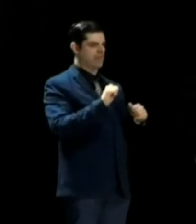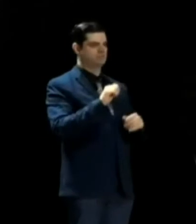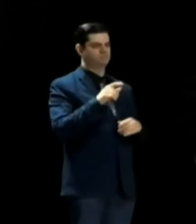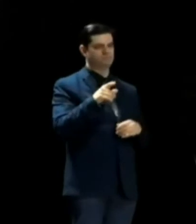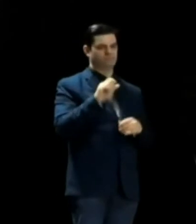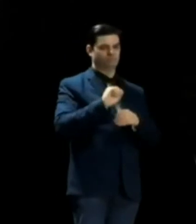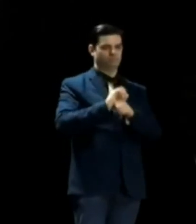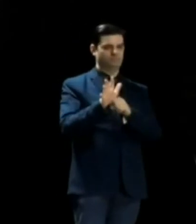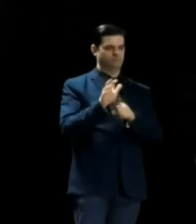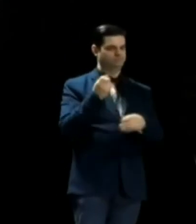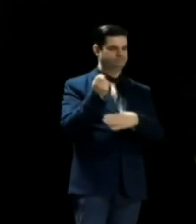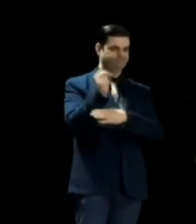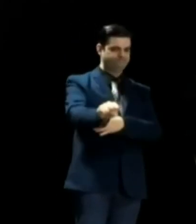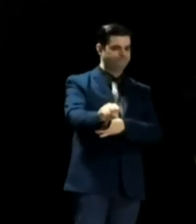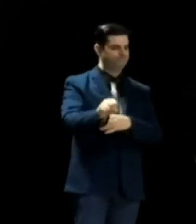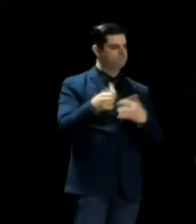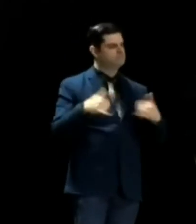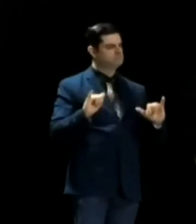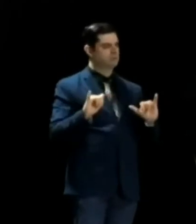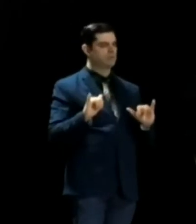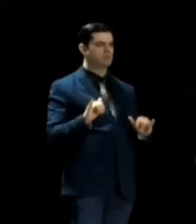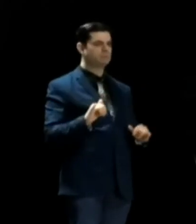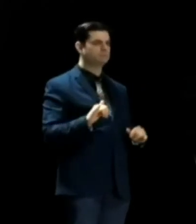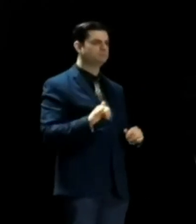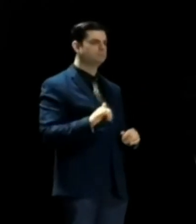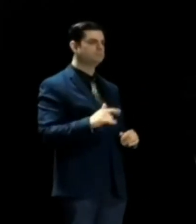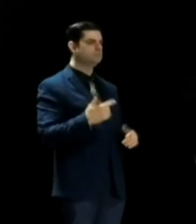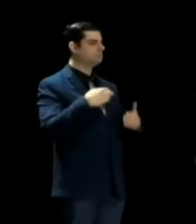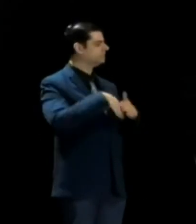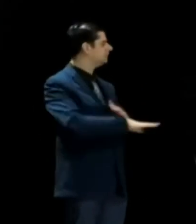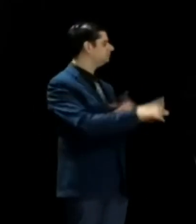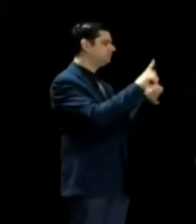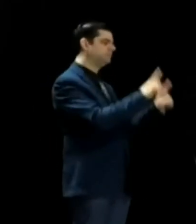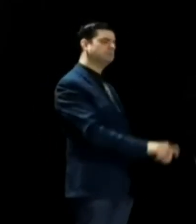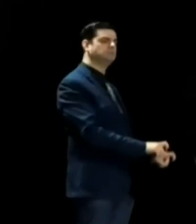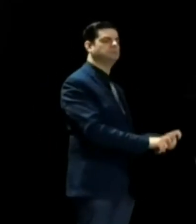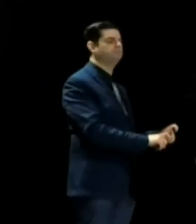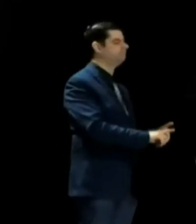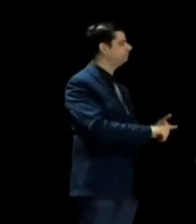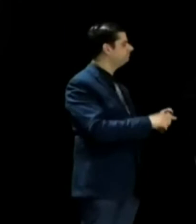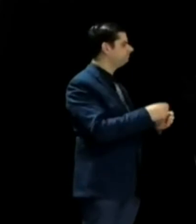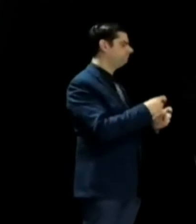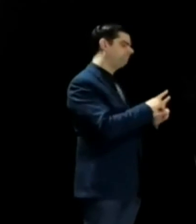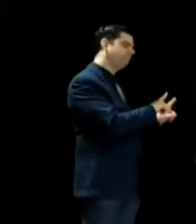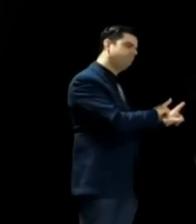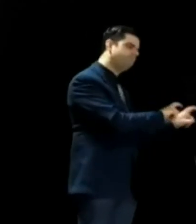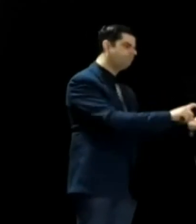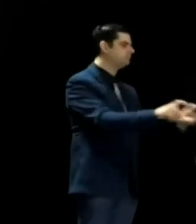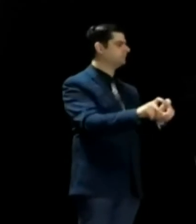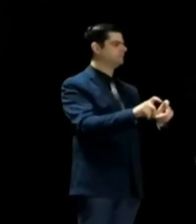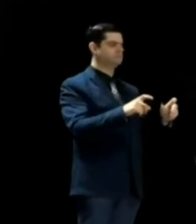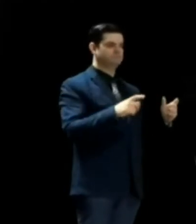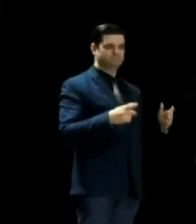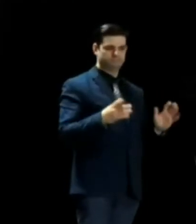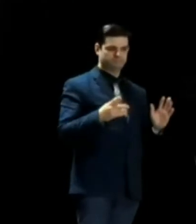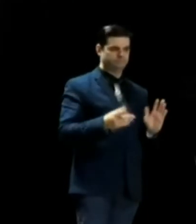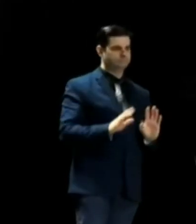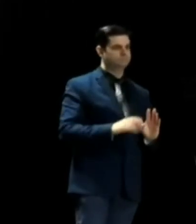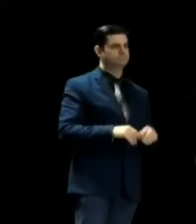partner in Essentia Health. If you have the ability to, if you work at a nursing home, we're going to ask you to go to the Walmart site.